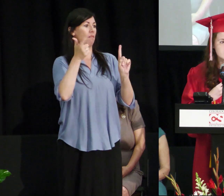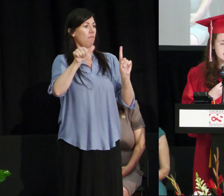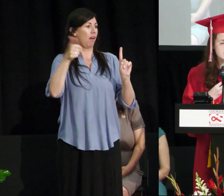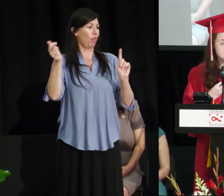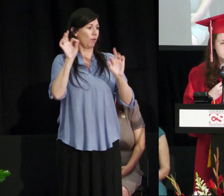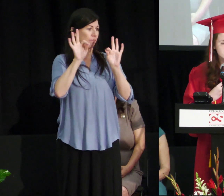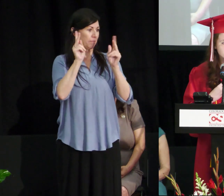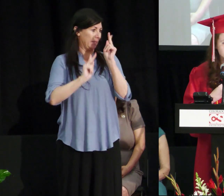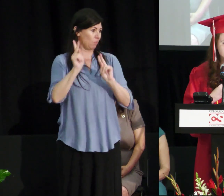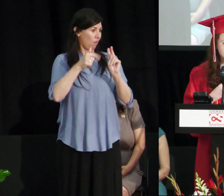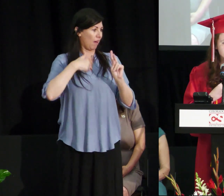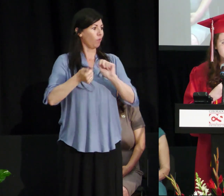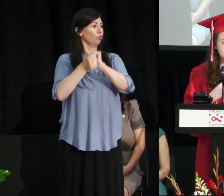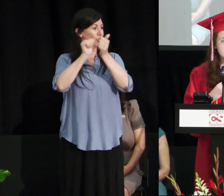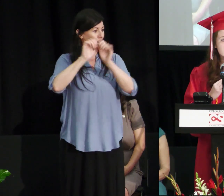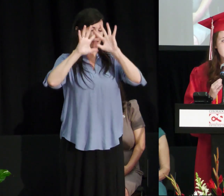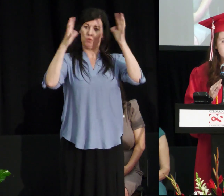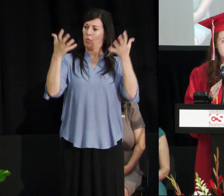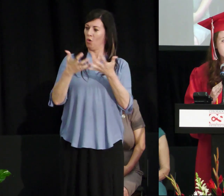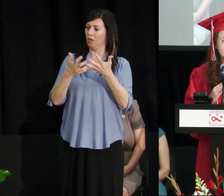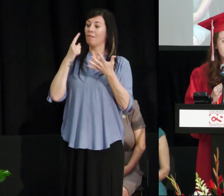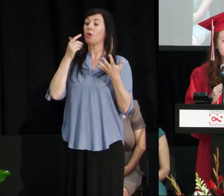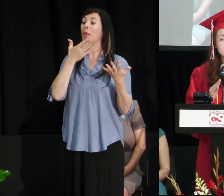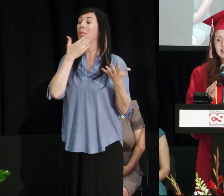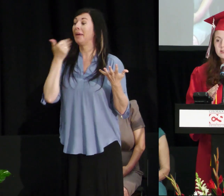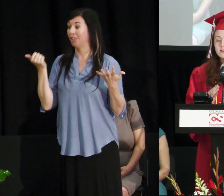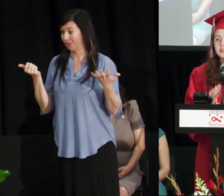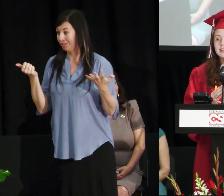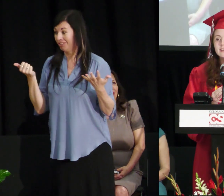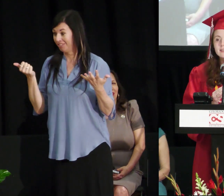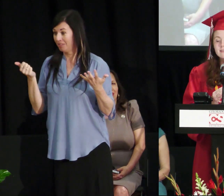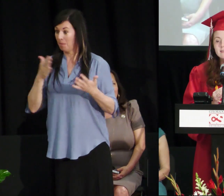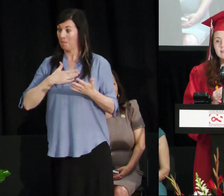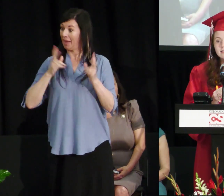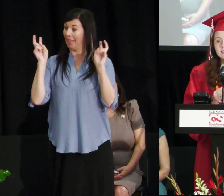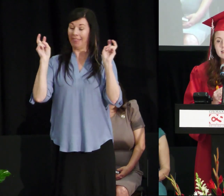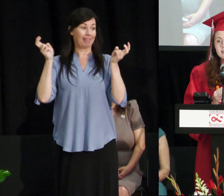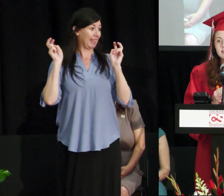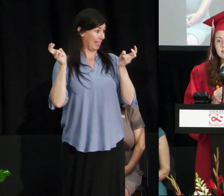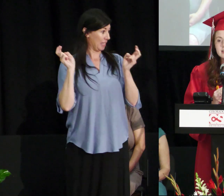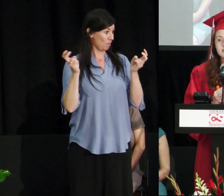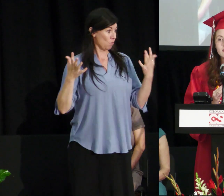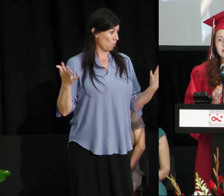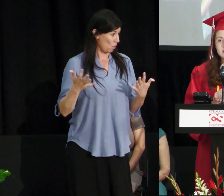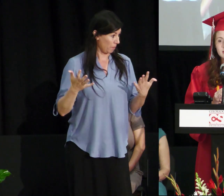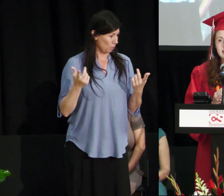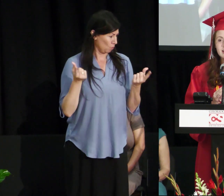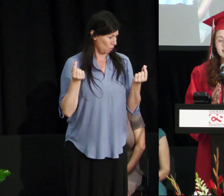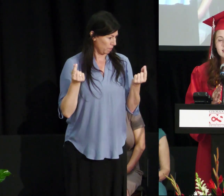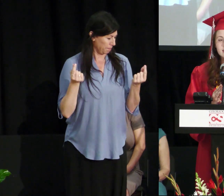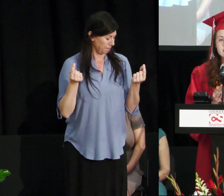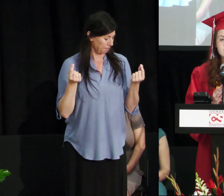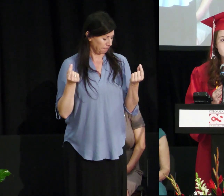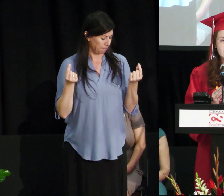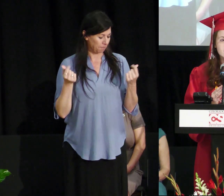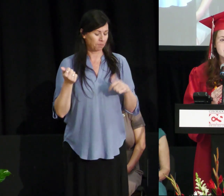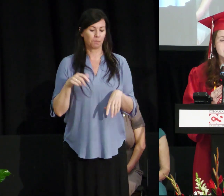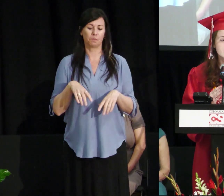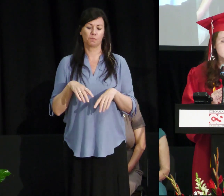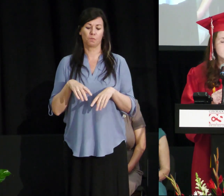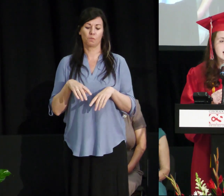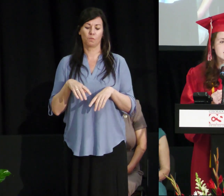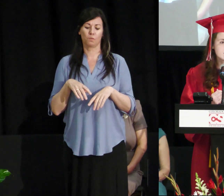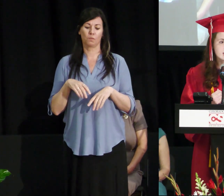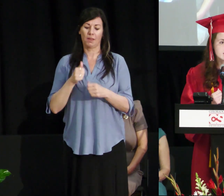for the better. The theme of my story is going to be to share